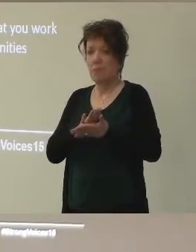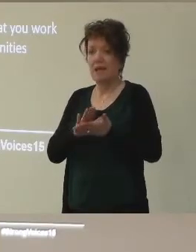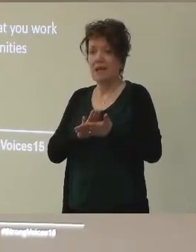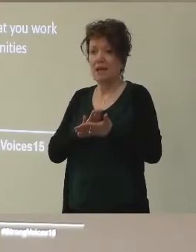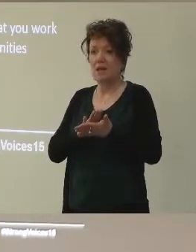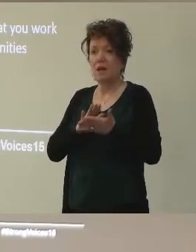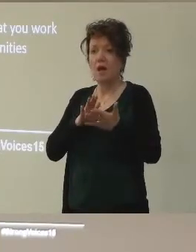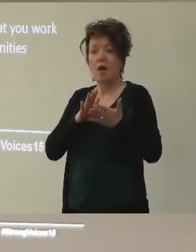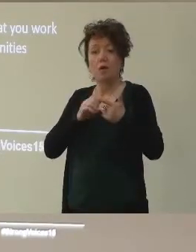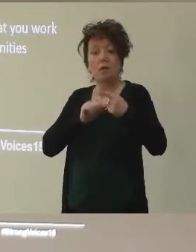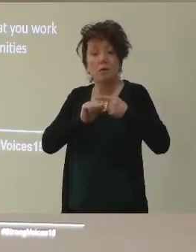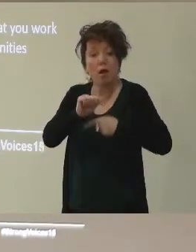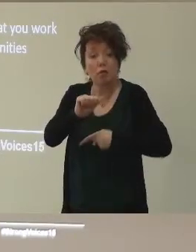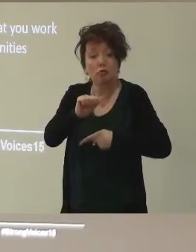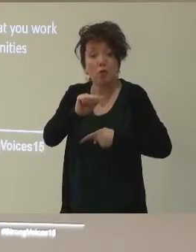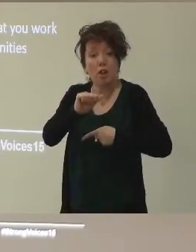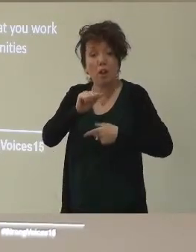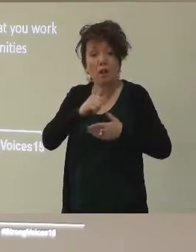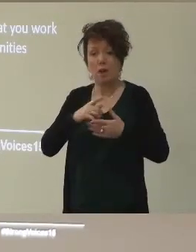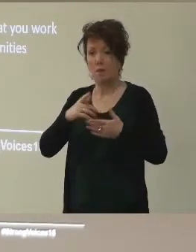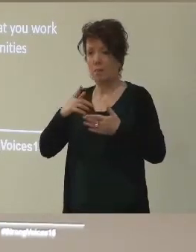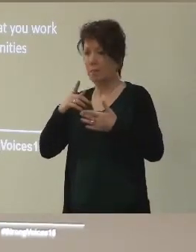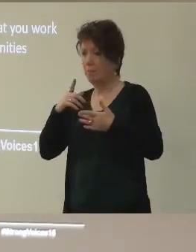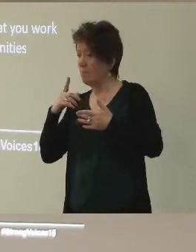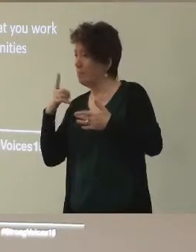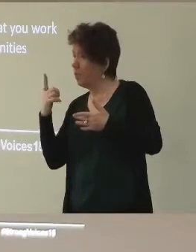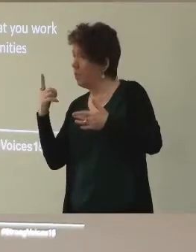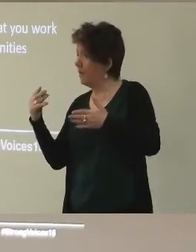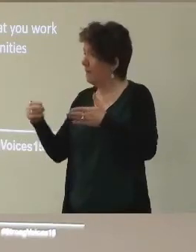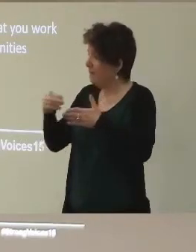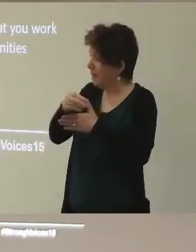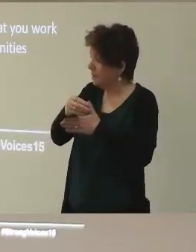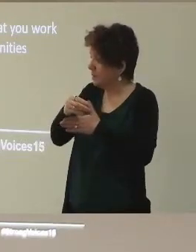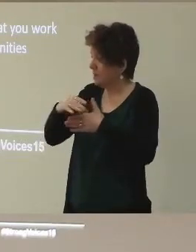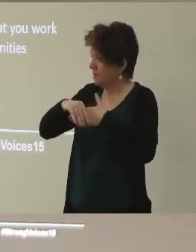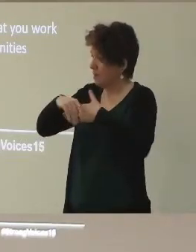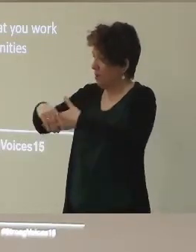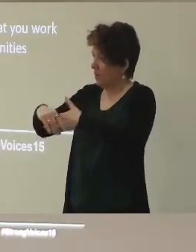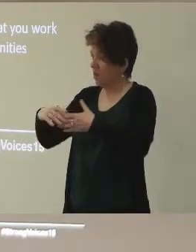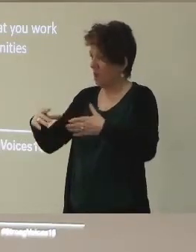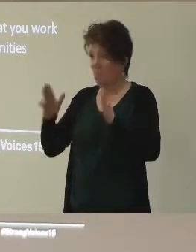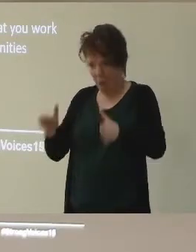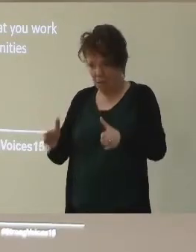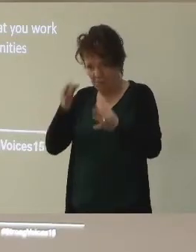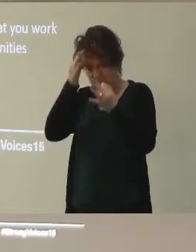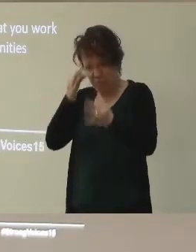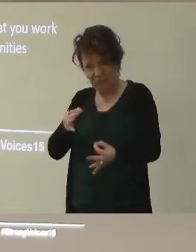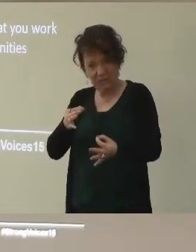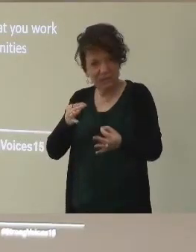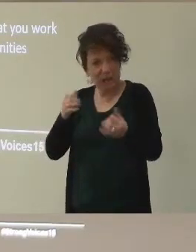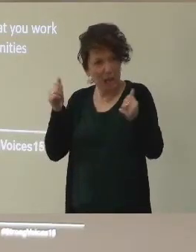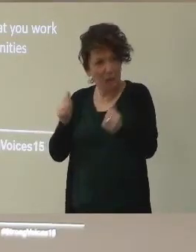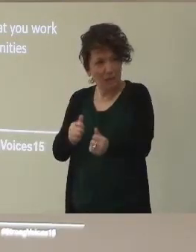the cultural sector, but from the people that fund apprenticeships, as to who an apprenticeship should be for. Mm-hmm. I think that